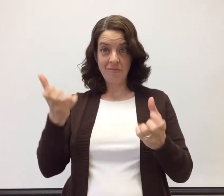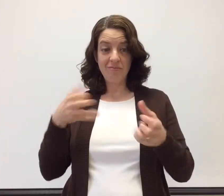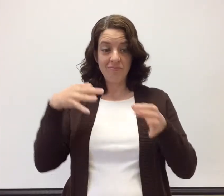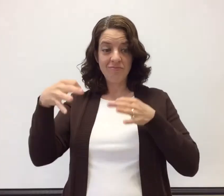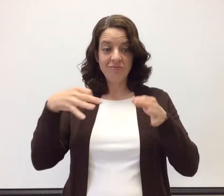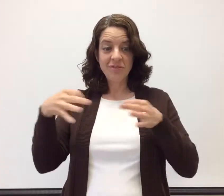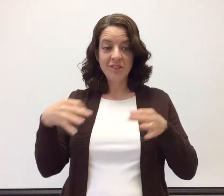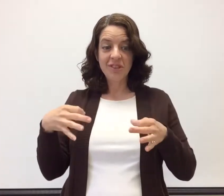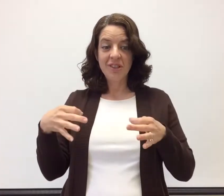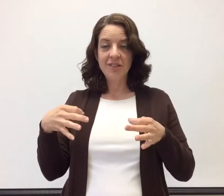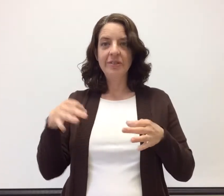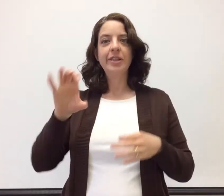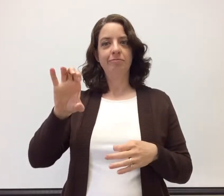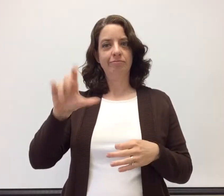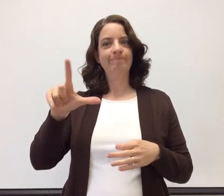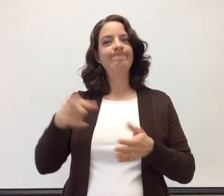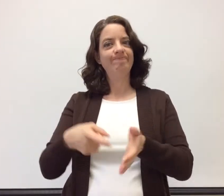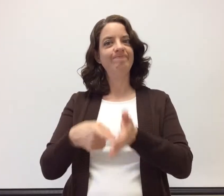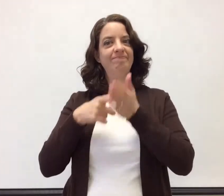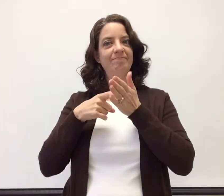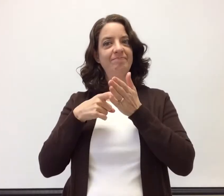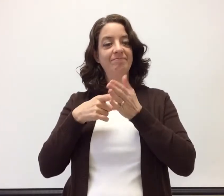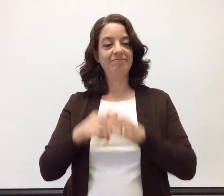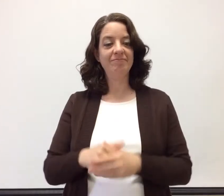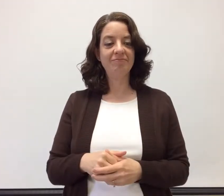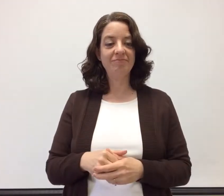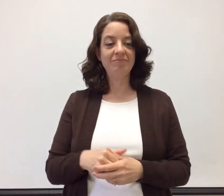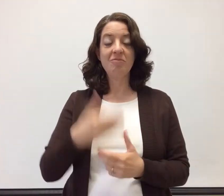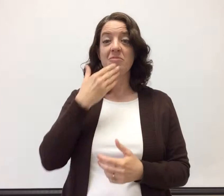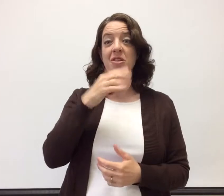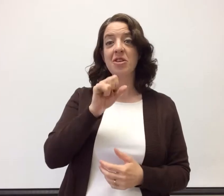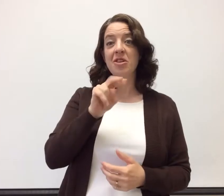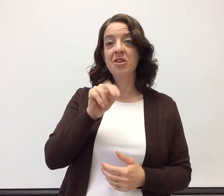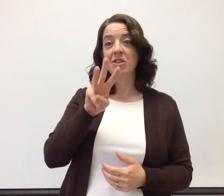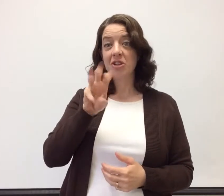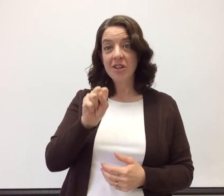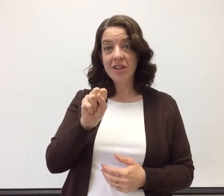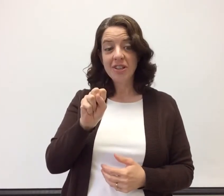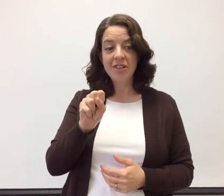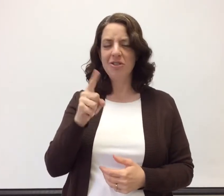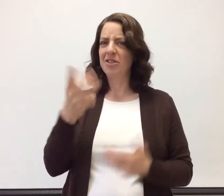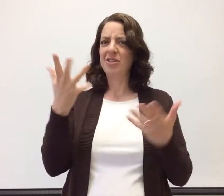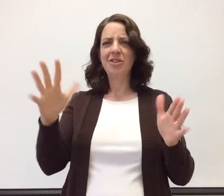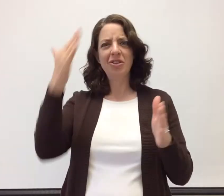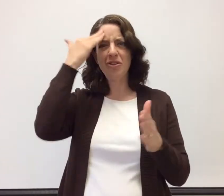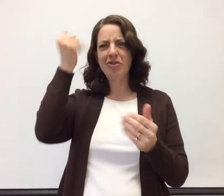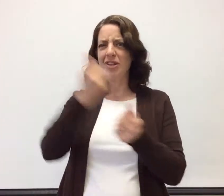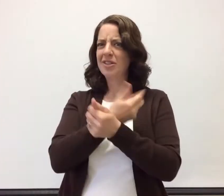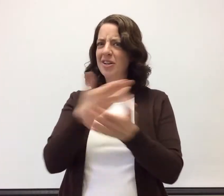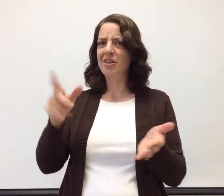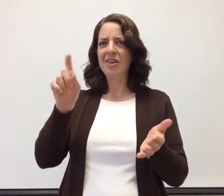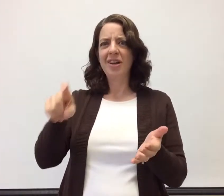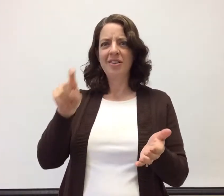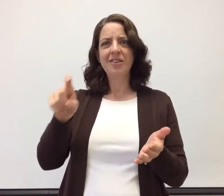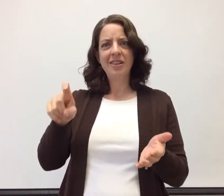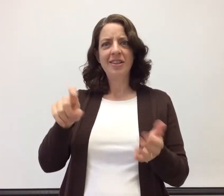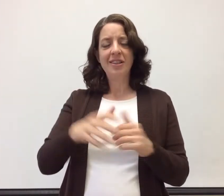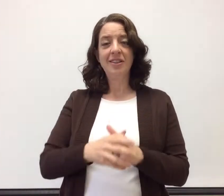In ASL, if you want to describe something, you need to use classifiers. The good news is, you already know everything